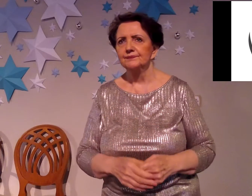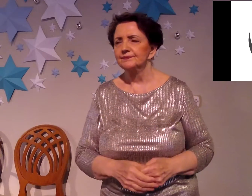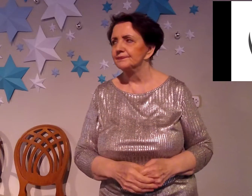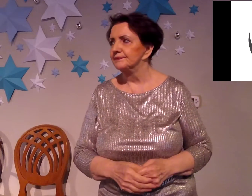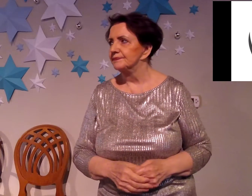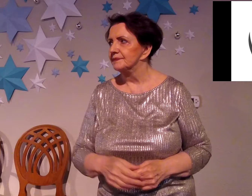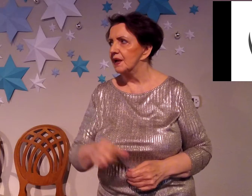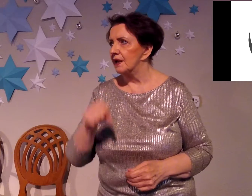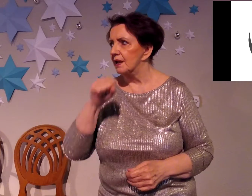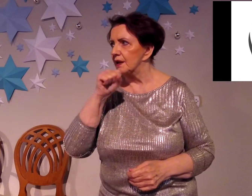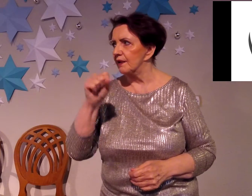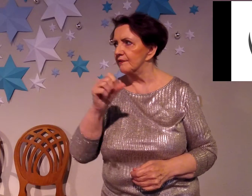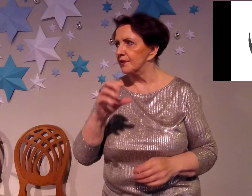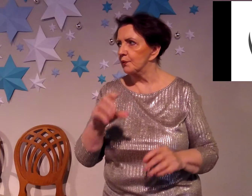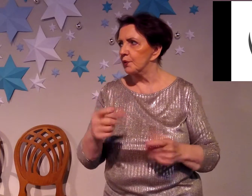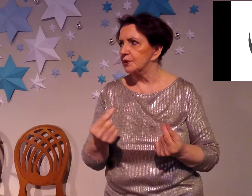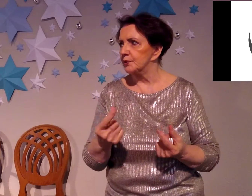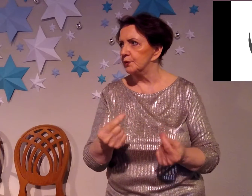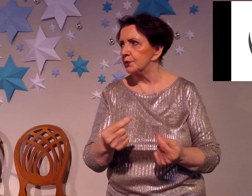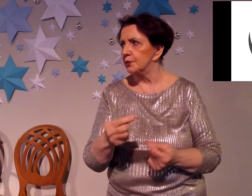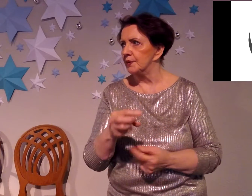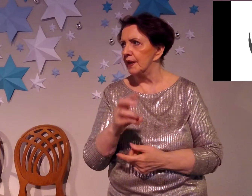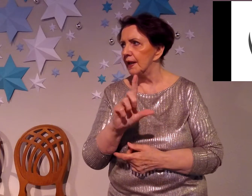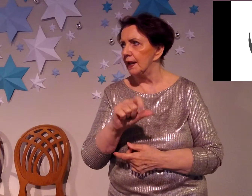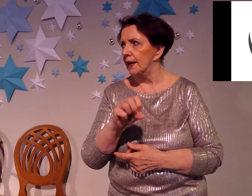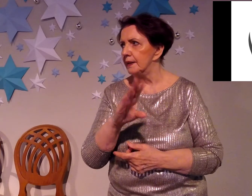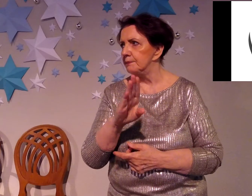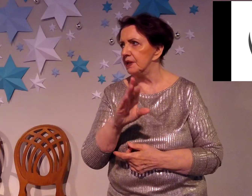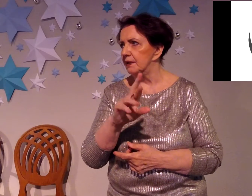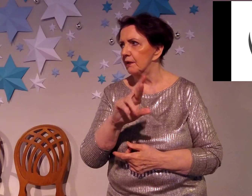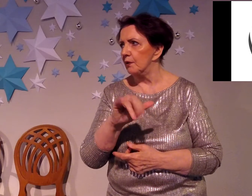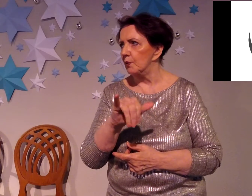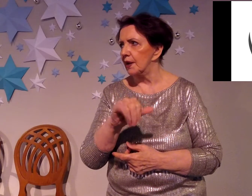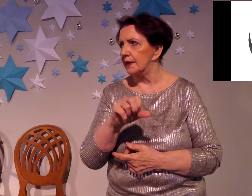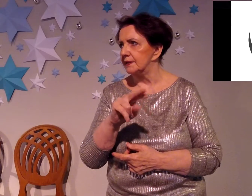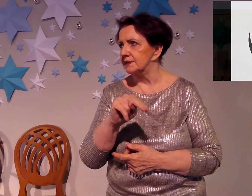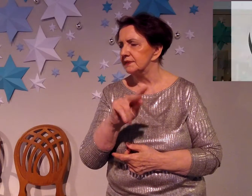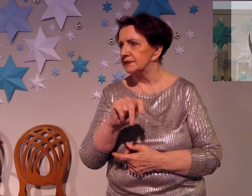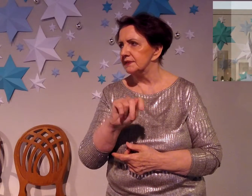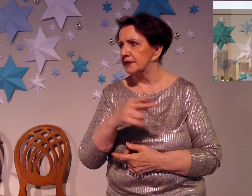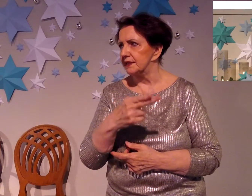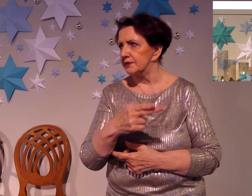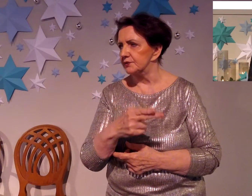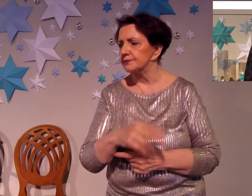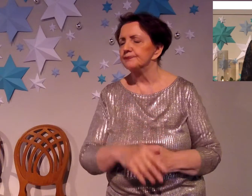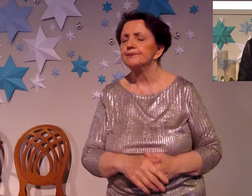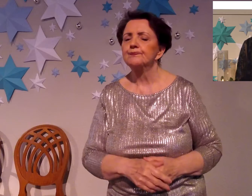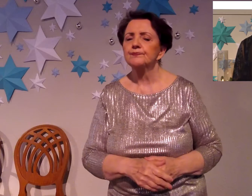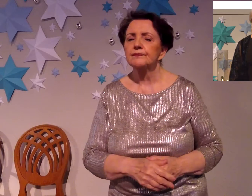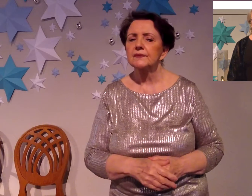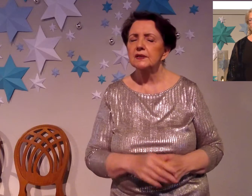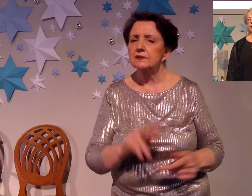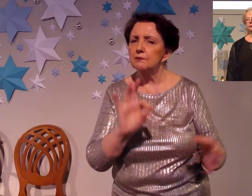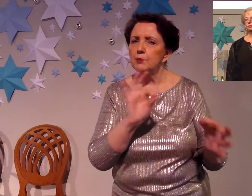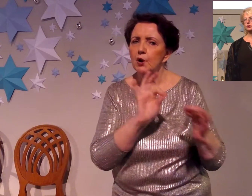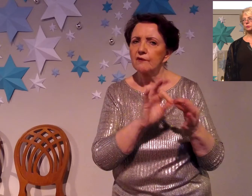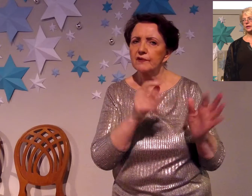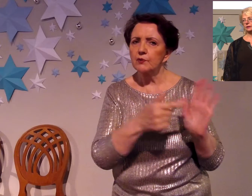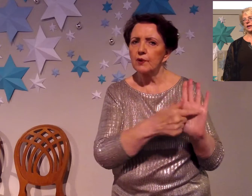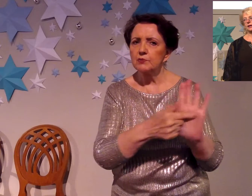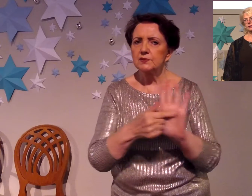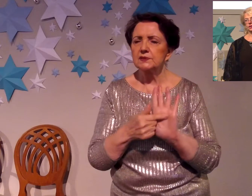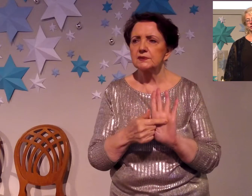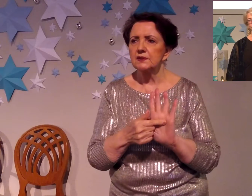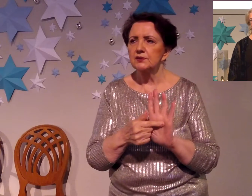love that we do our labyrinth on the winter solstice. I think it is a perfect representation of the way in which